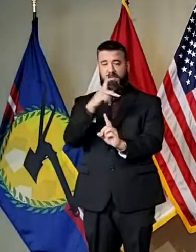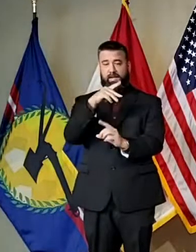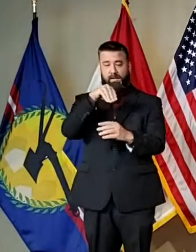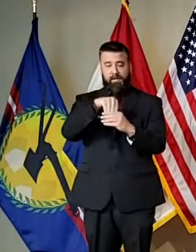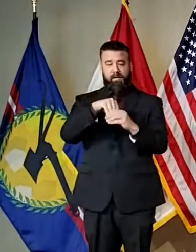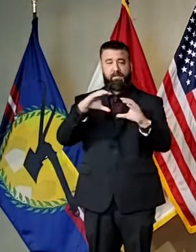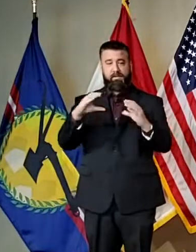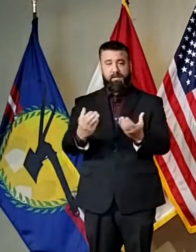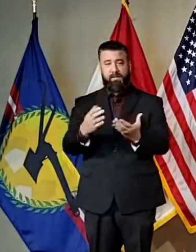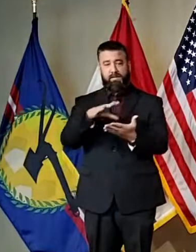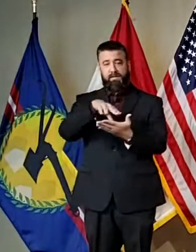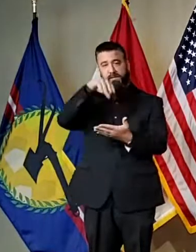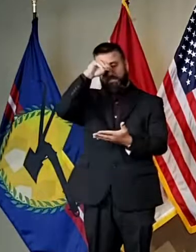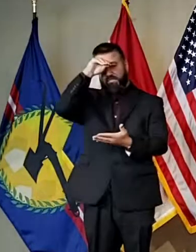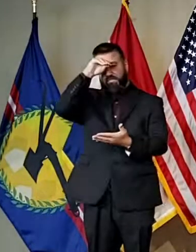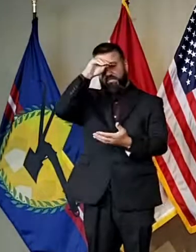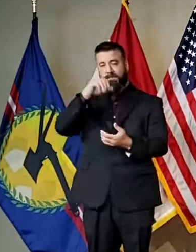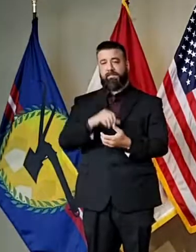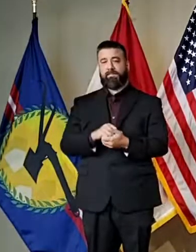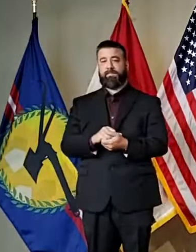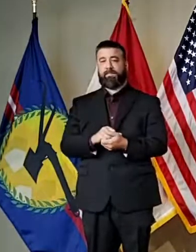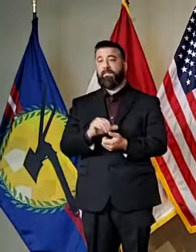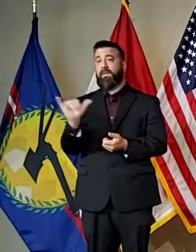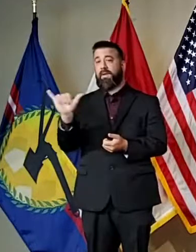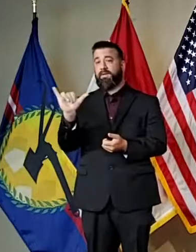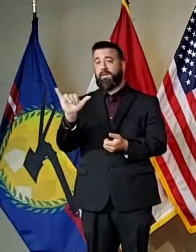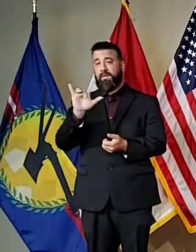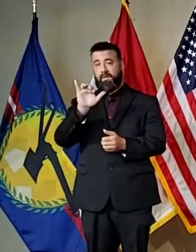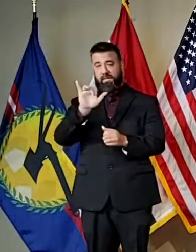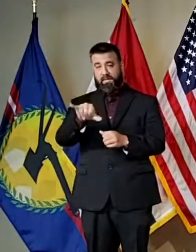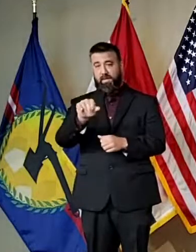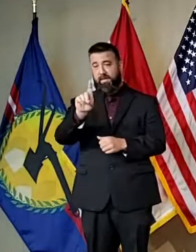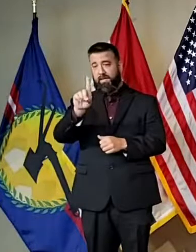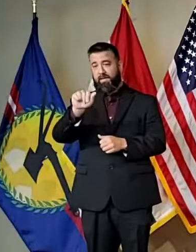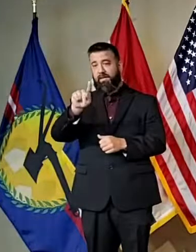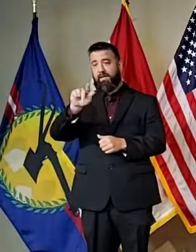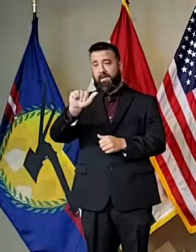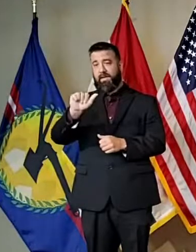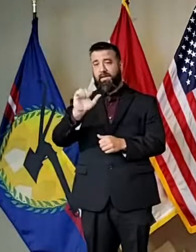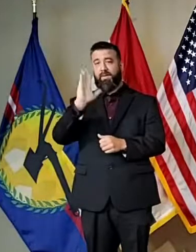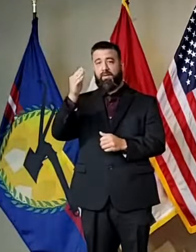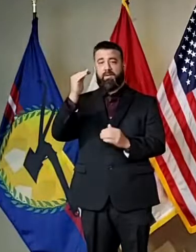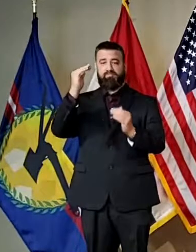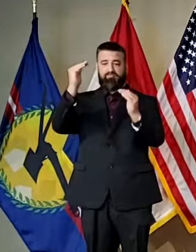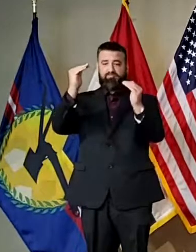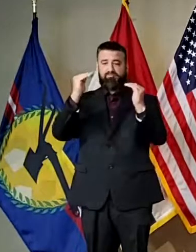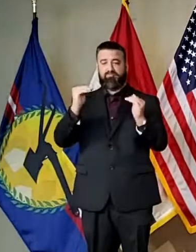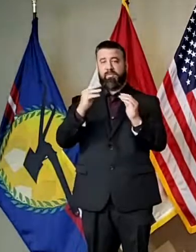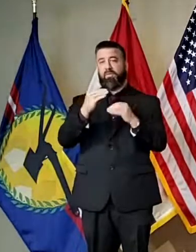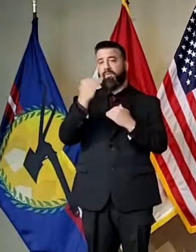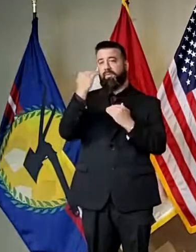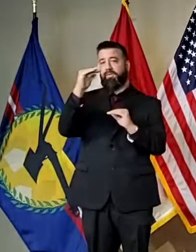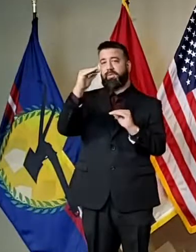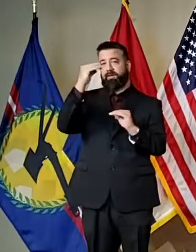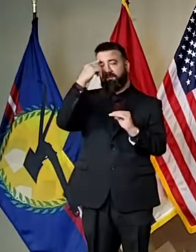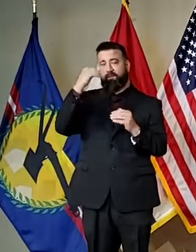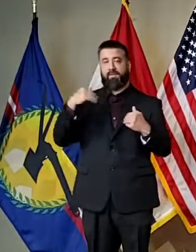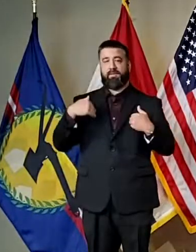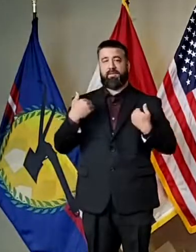learning. Also based on the data, we're going to announce some relaxation of restrictions on youth